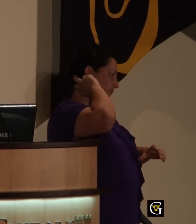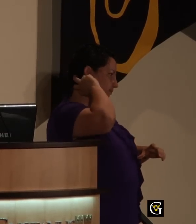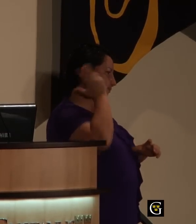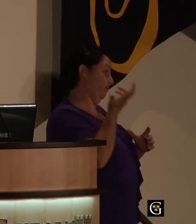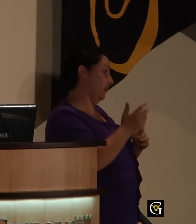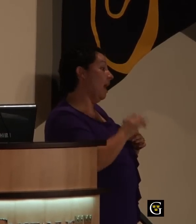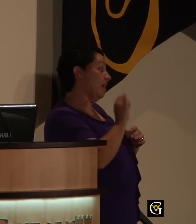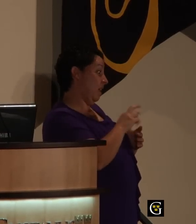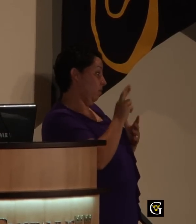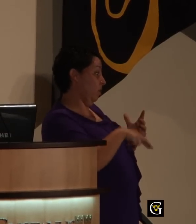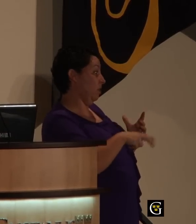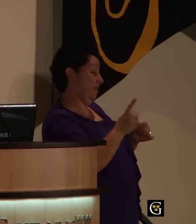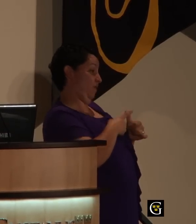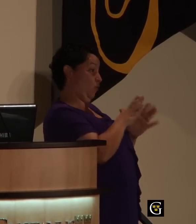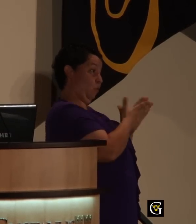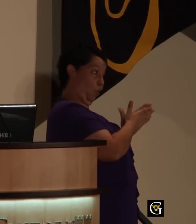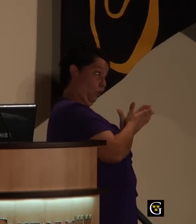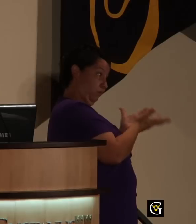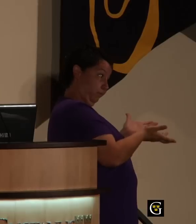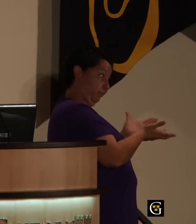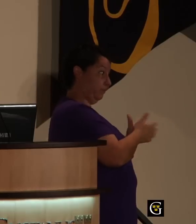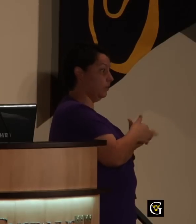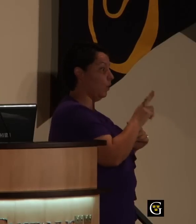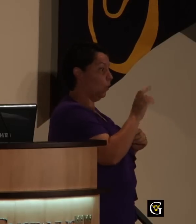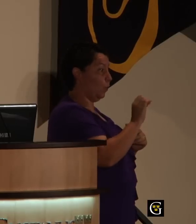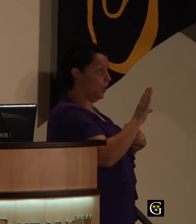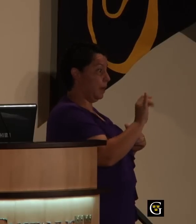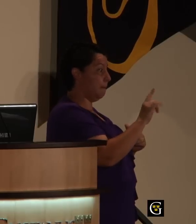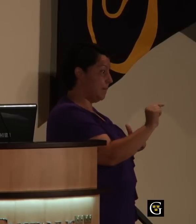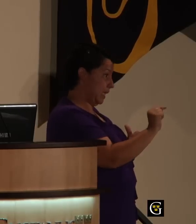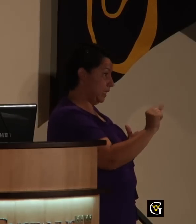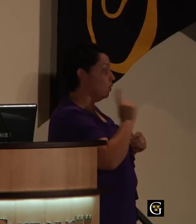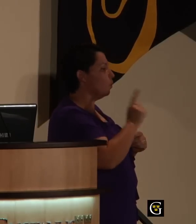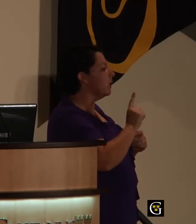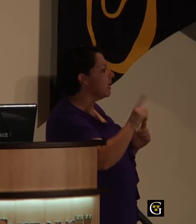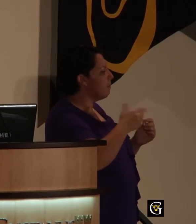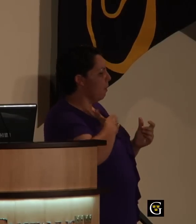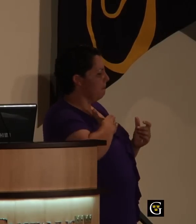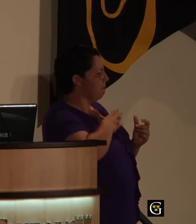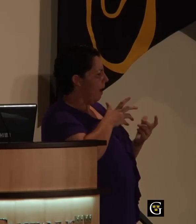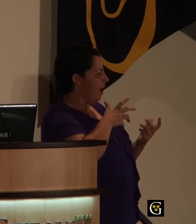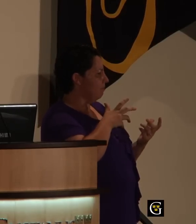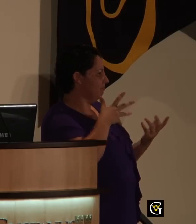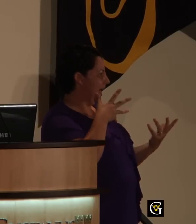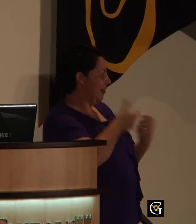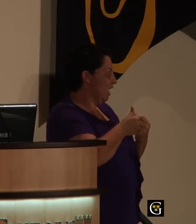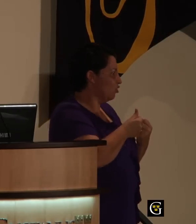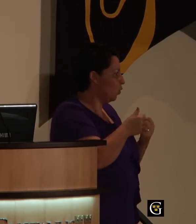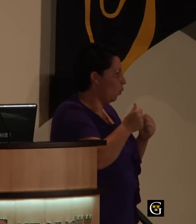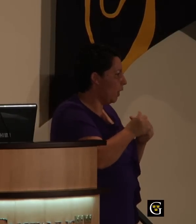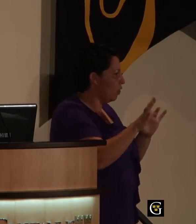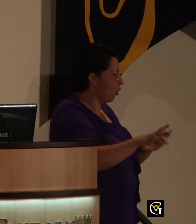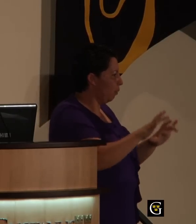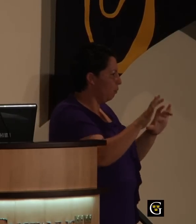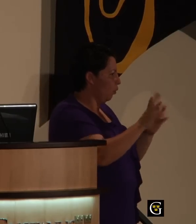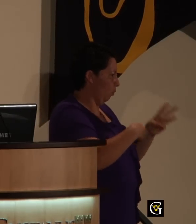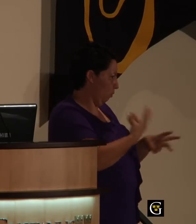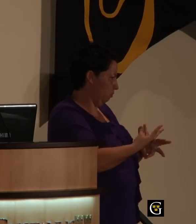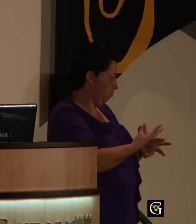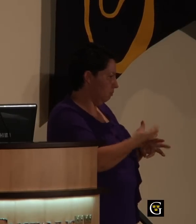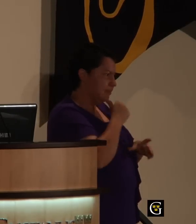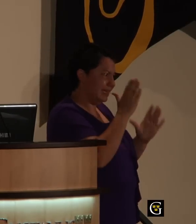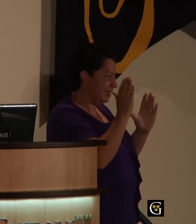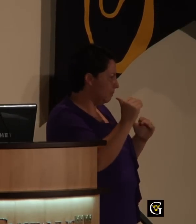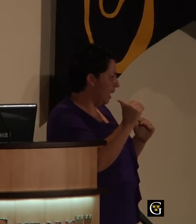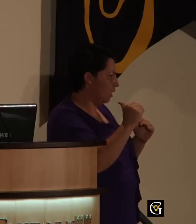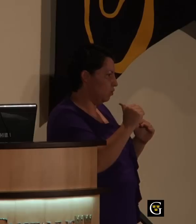in my first book, Rebuilt. And Rebuilt is really about my collision with the computer. I did not expect to abruptly lose